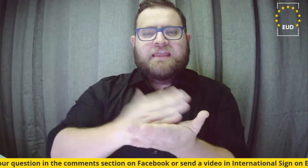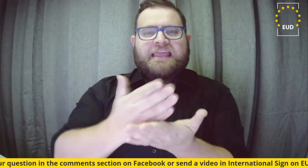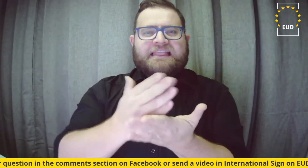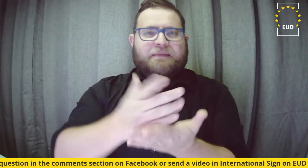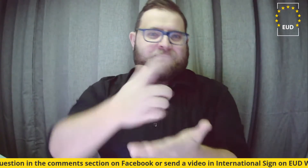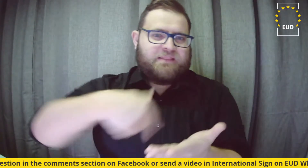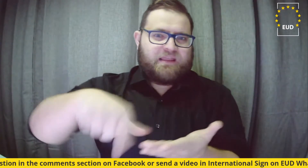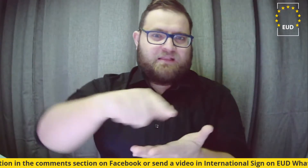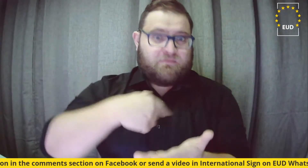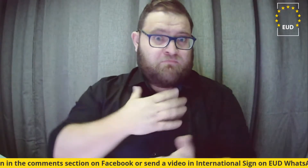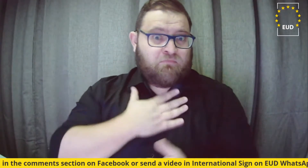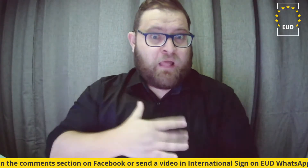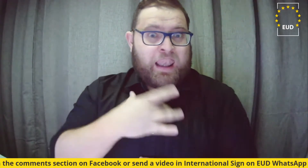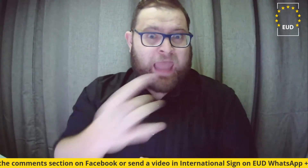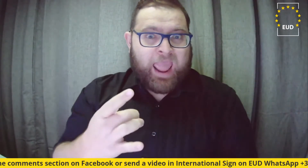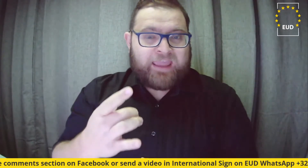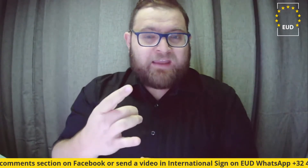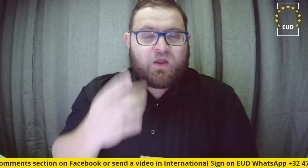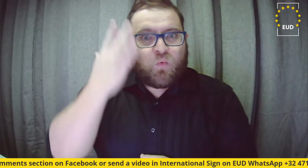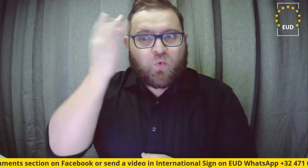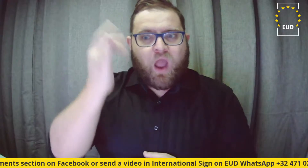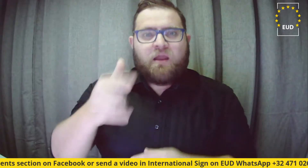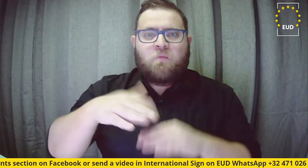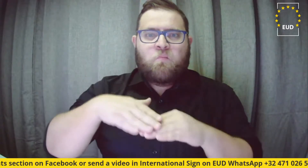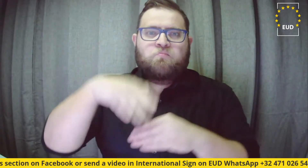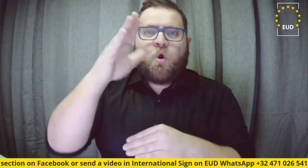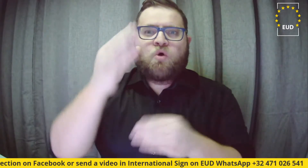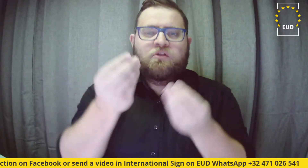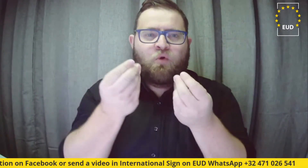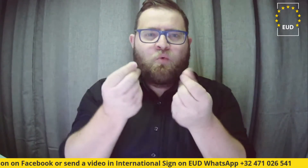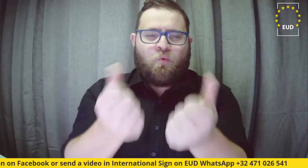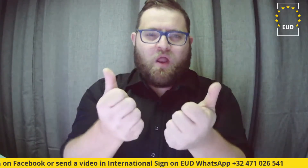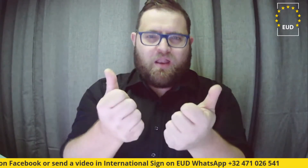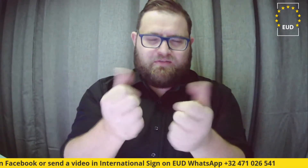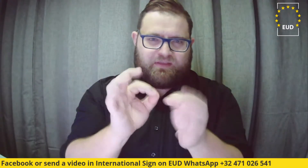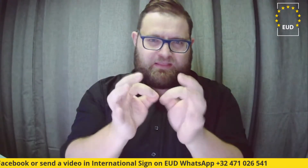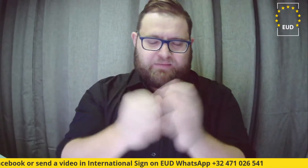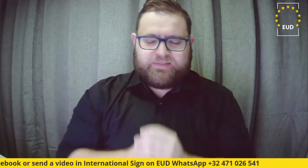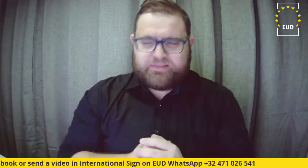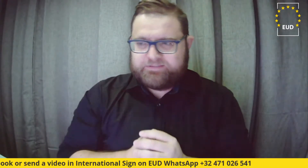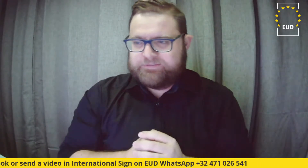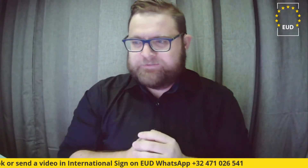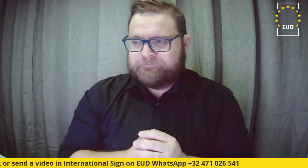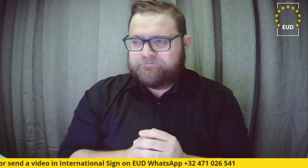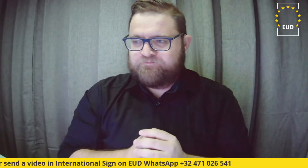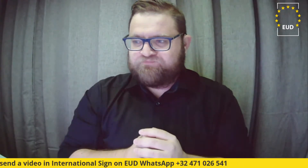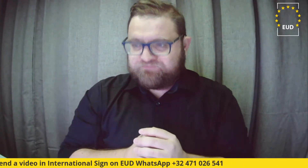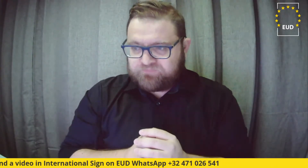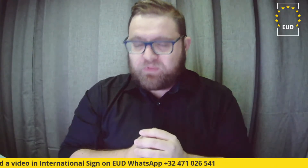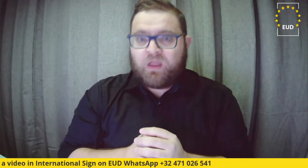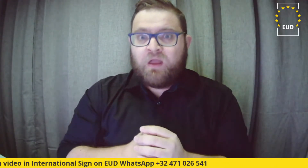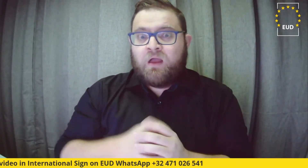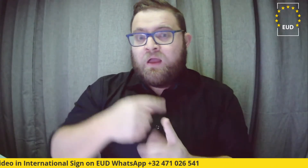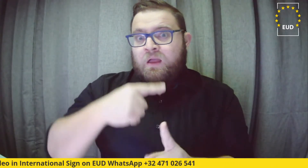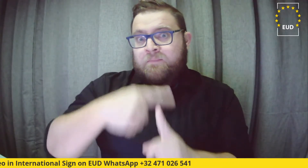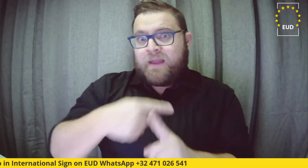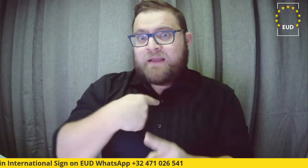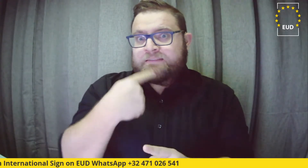cultural taste to the interpretation. I really have a great preference for having deaf